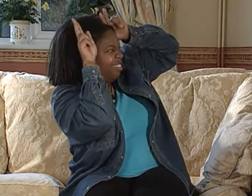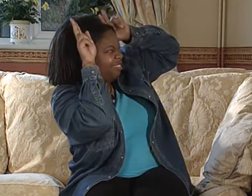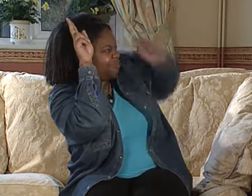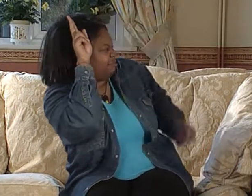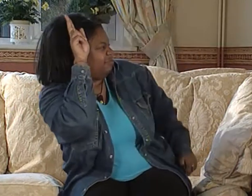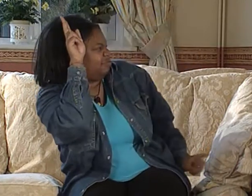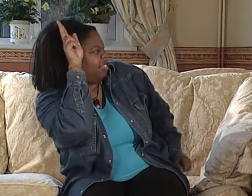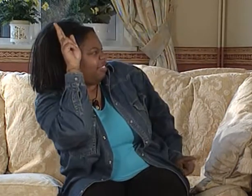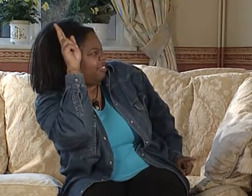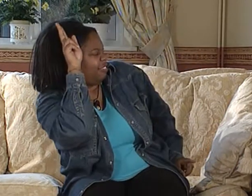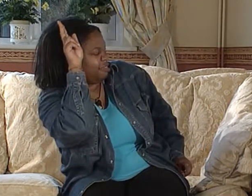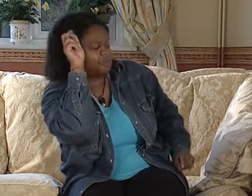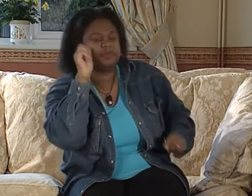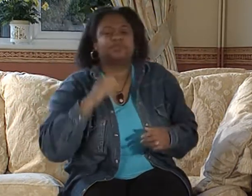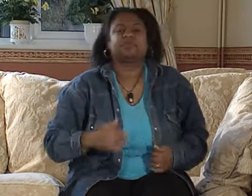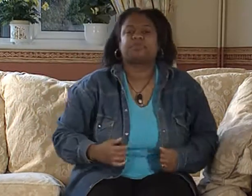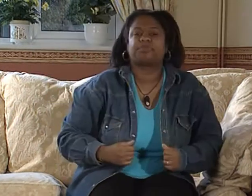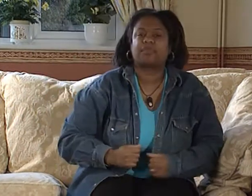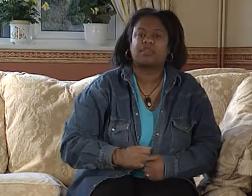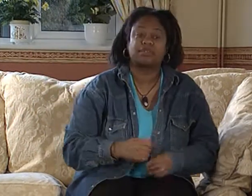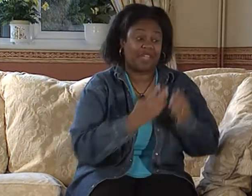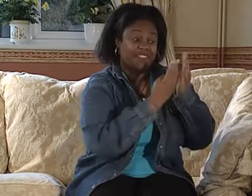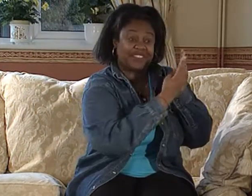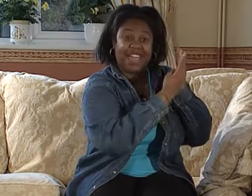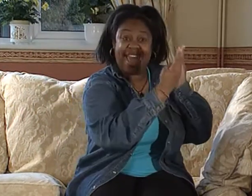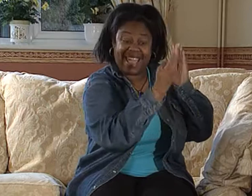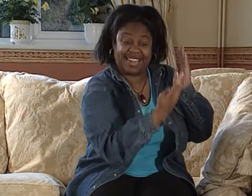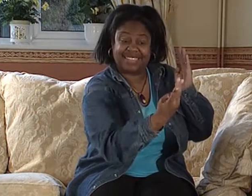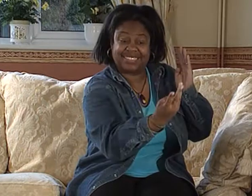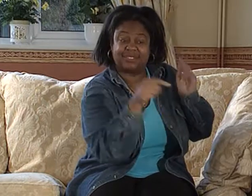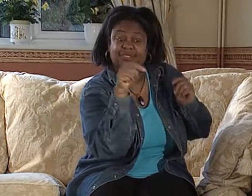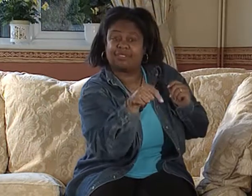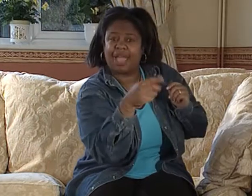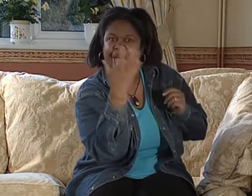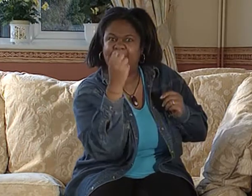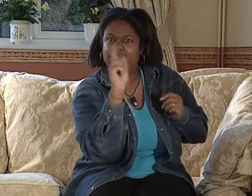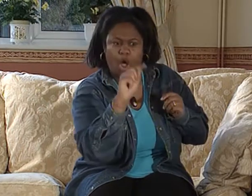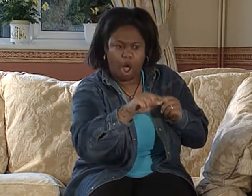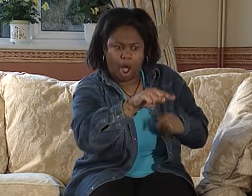up. Meanwhile, the rabbit sat down to have a good scratch. He looked back at Ella with